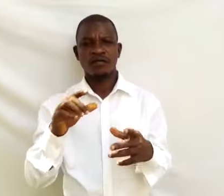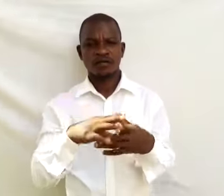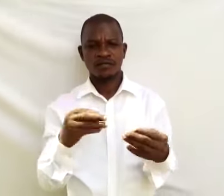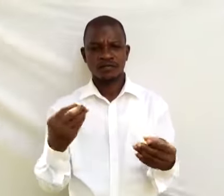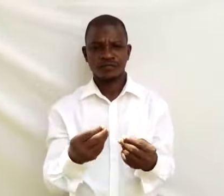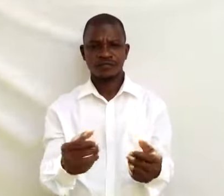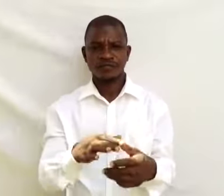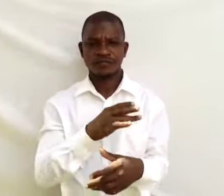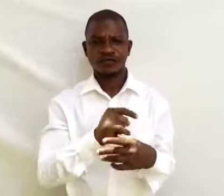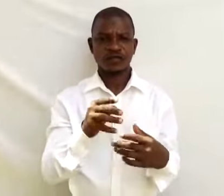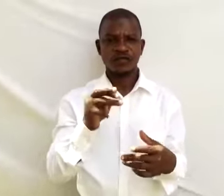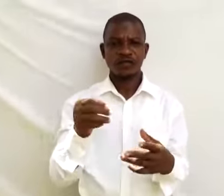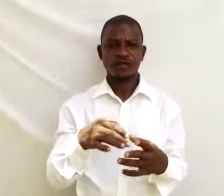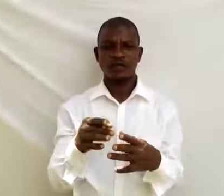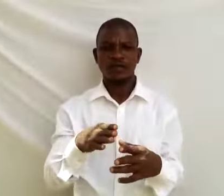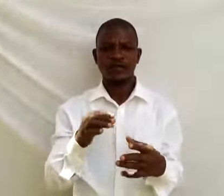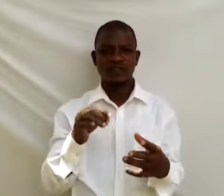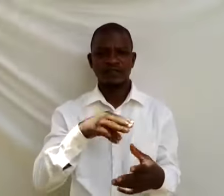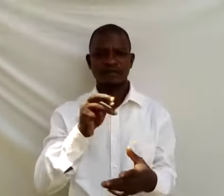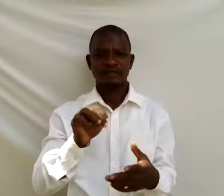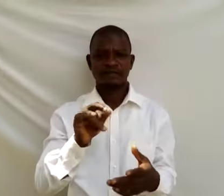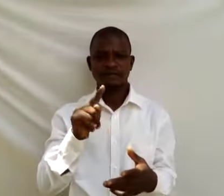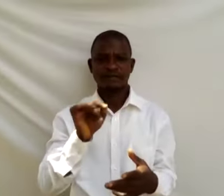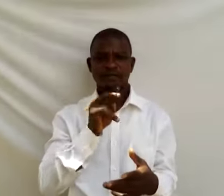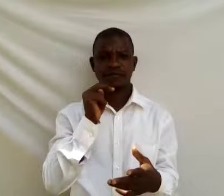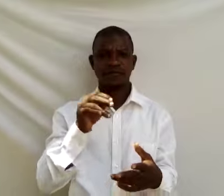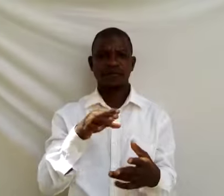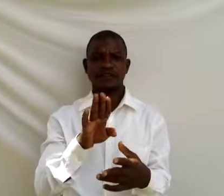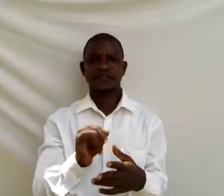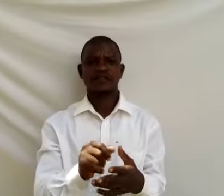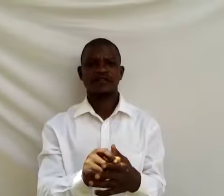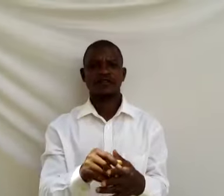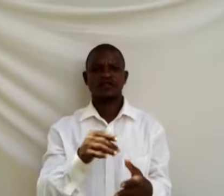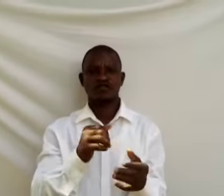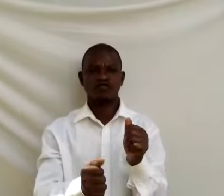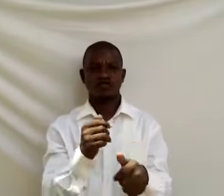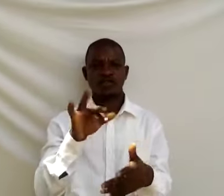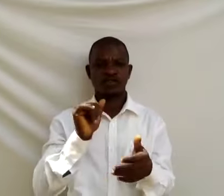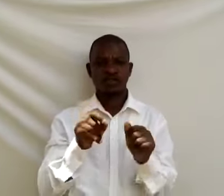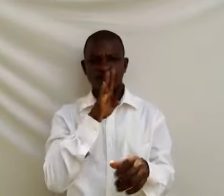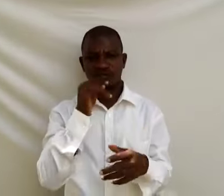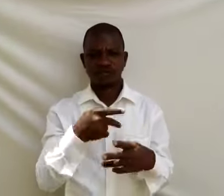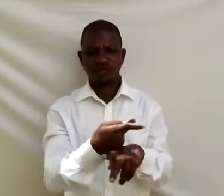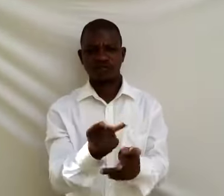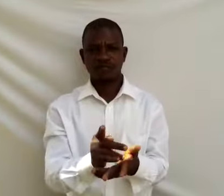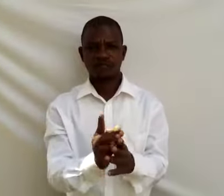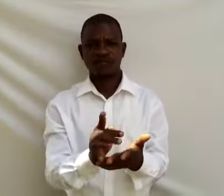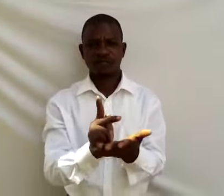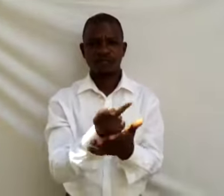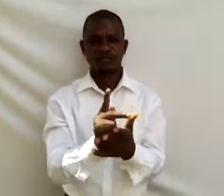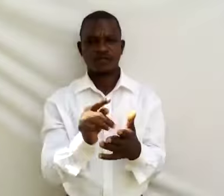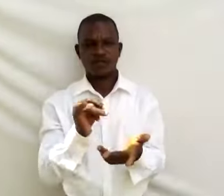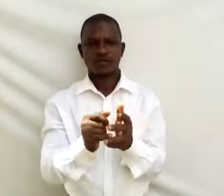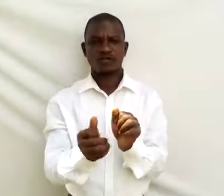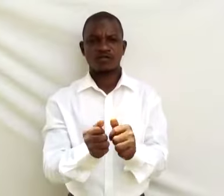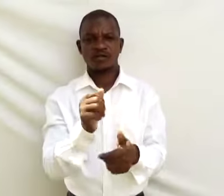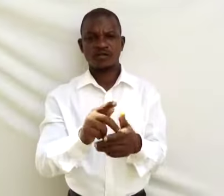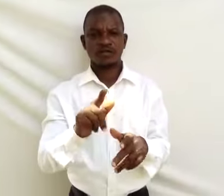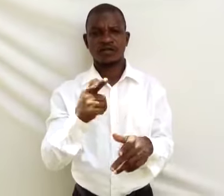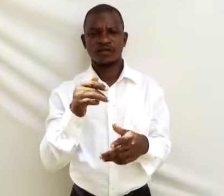broth medium, nutrient broth, which can be prepared using 3 grams beef